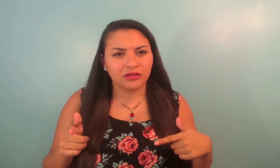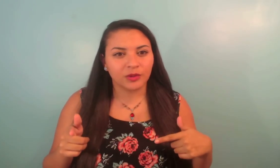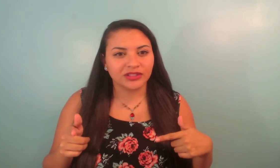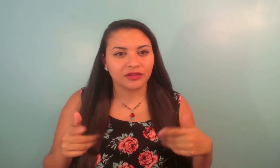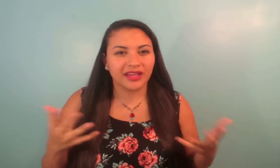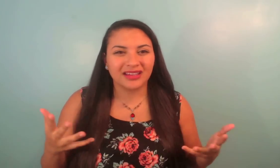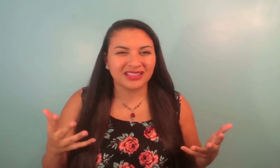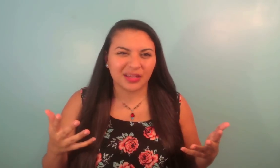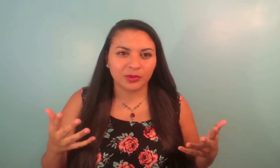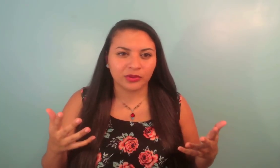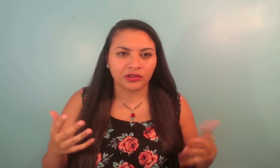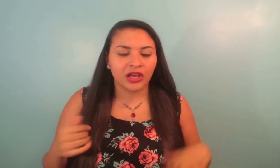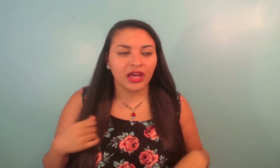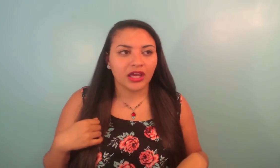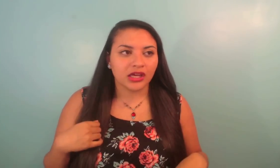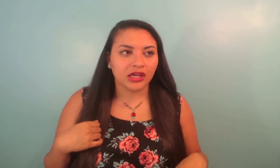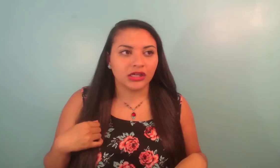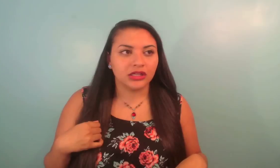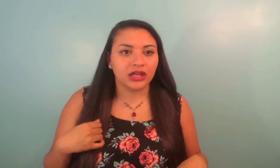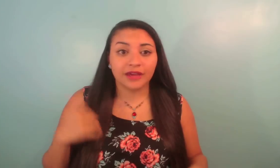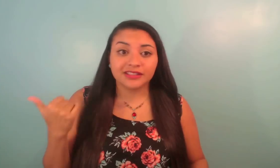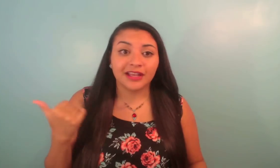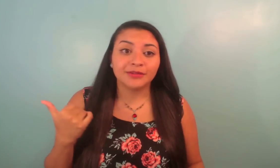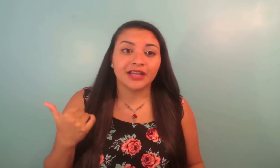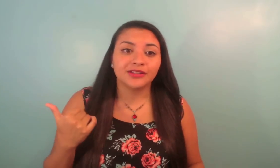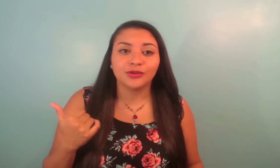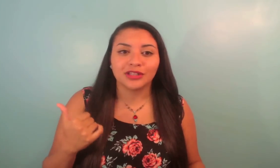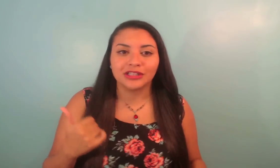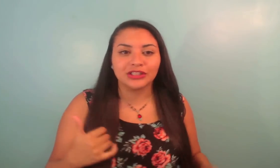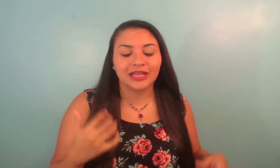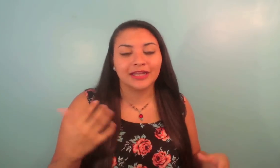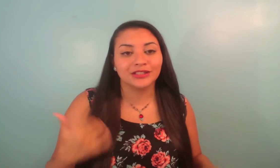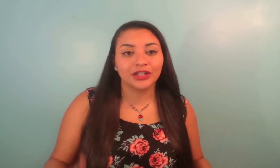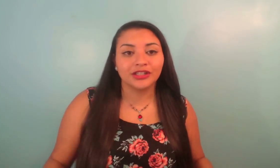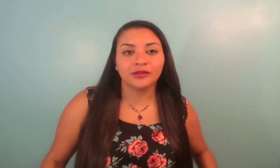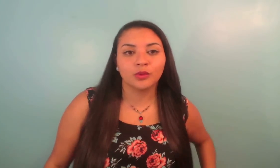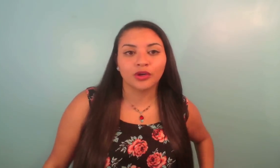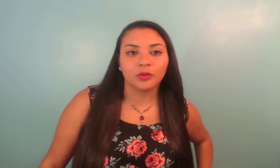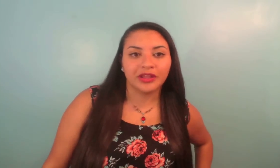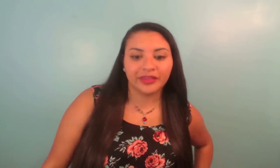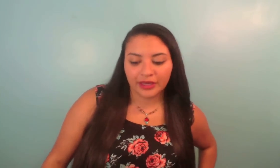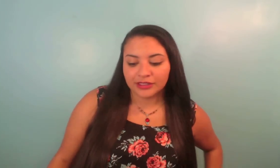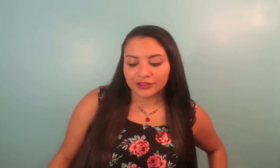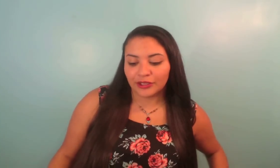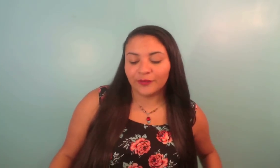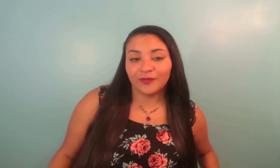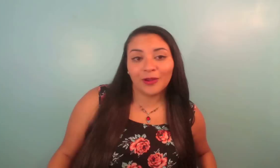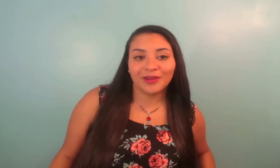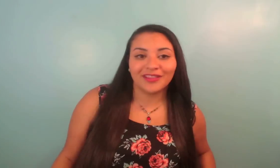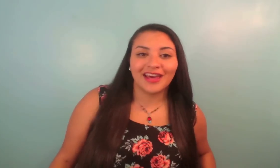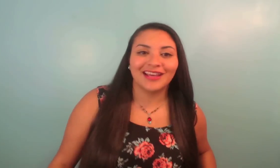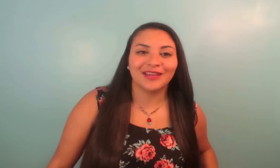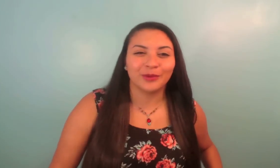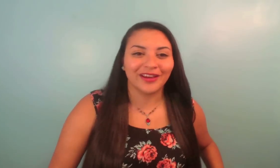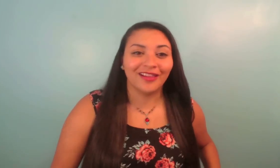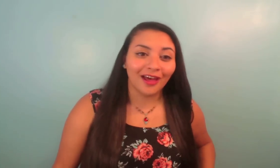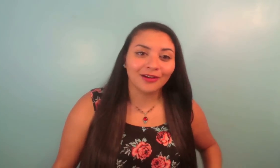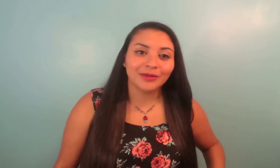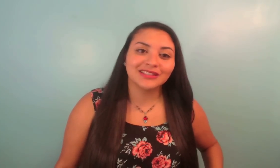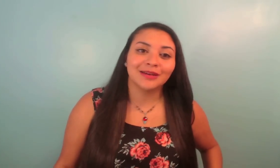requests off that because that'd be weird. And I have a Snapchat, too, that I just kind of started working with. So follow me on that. I give away a lot on my